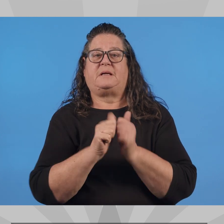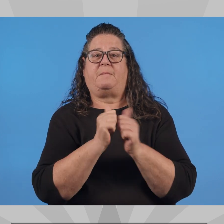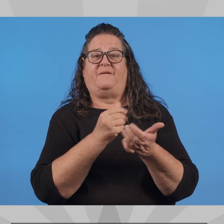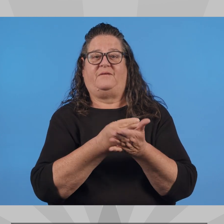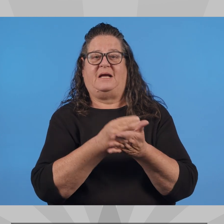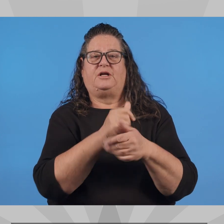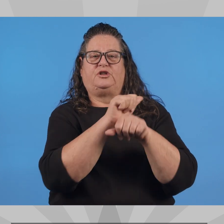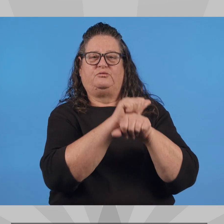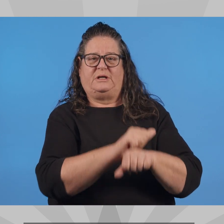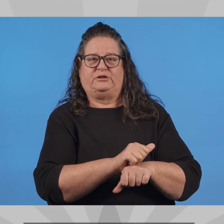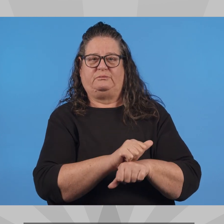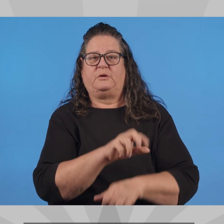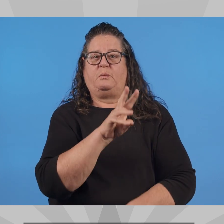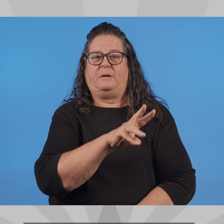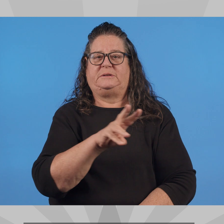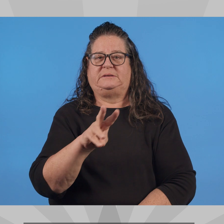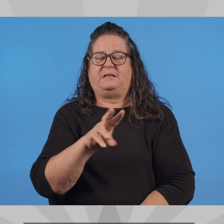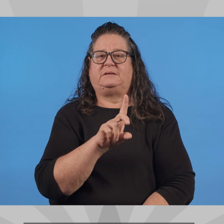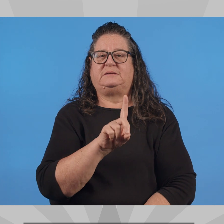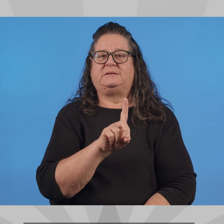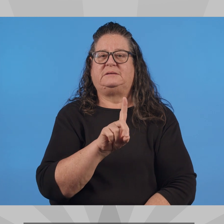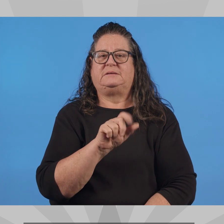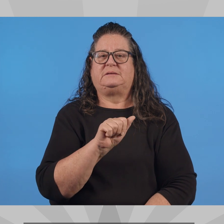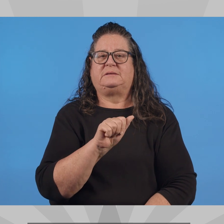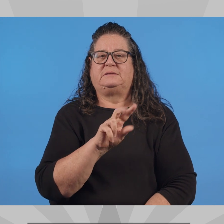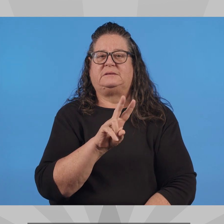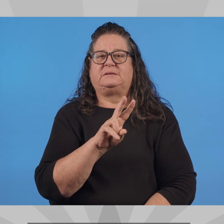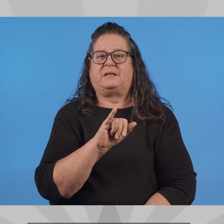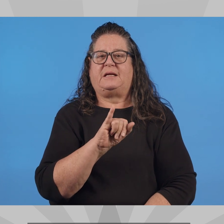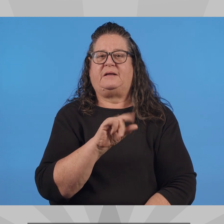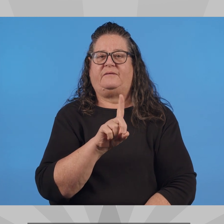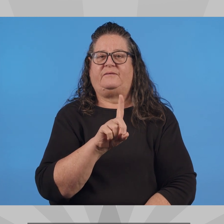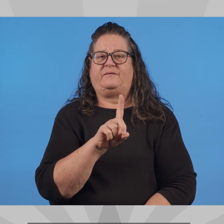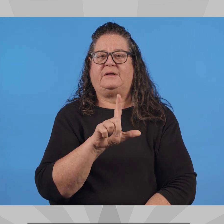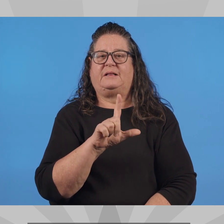Party, Republican. Campaign funding, traditional. Website,